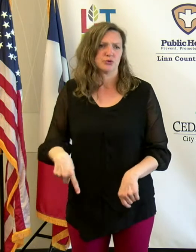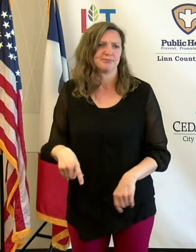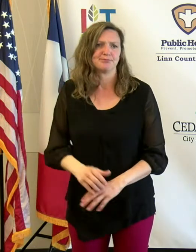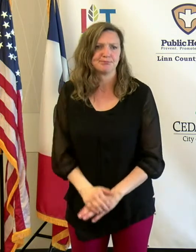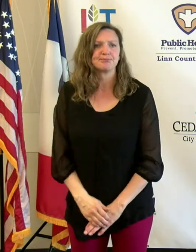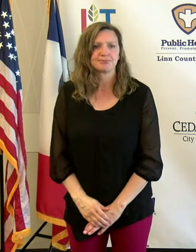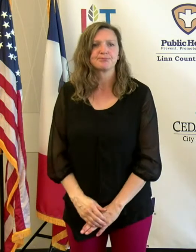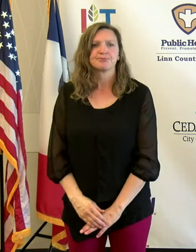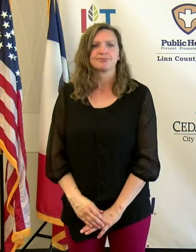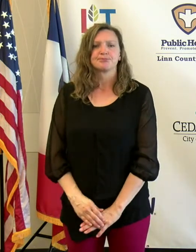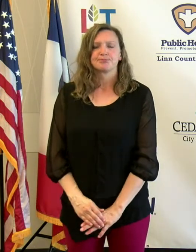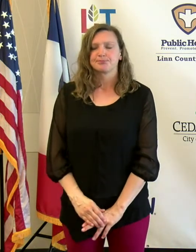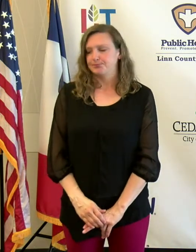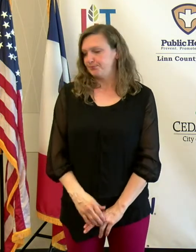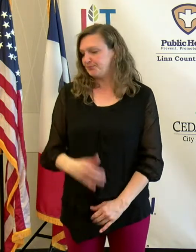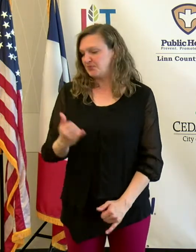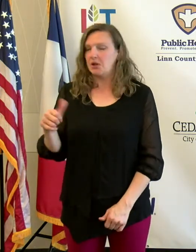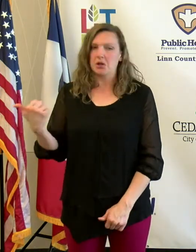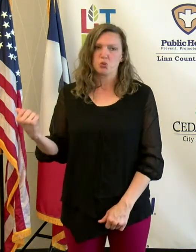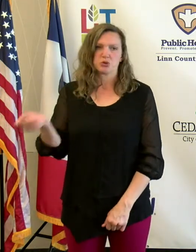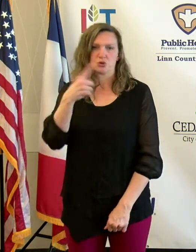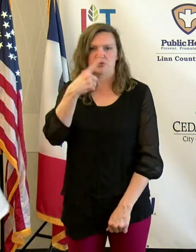ahead.